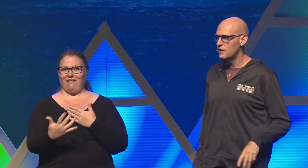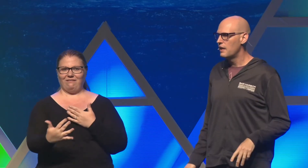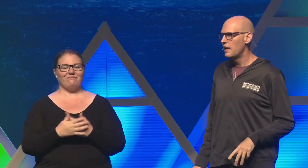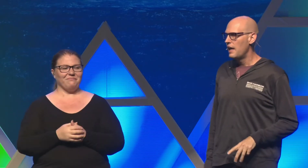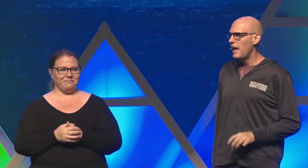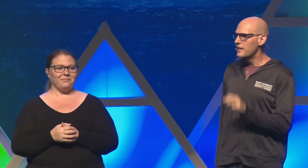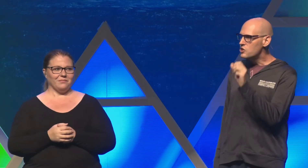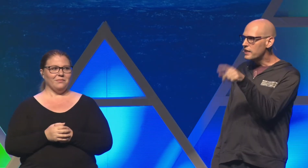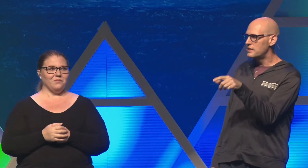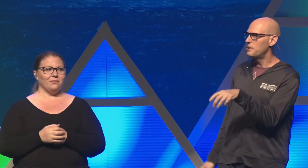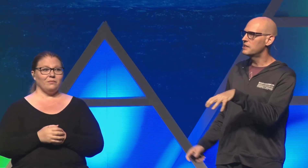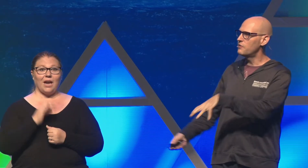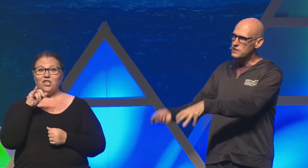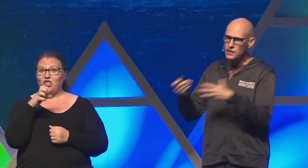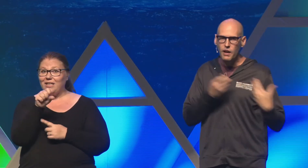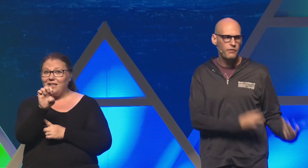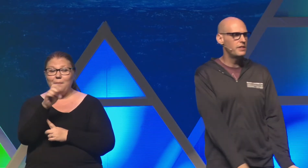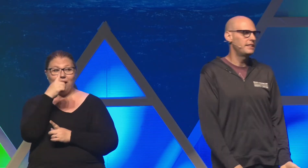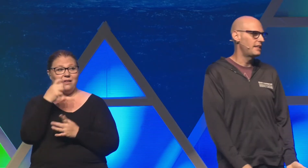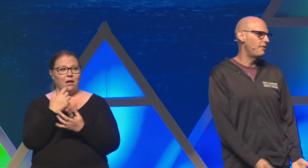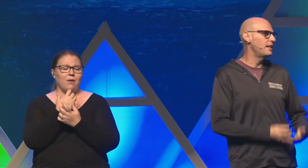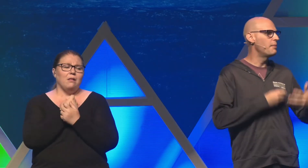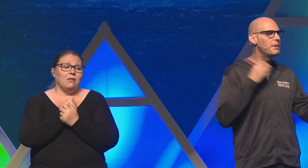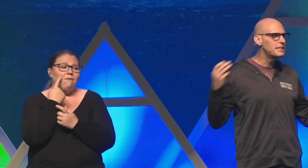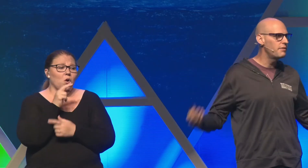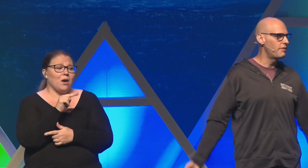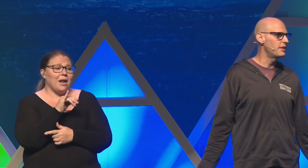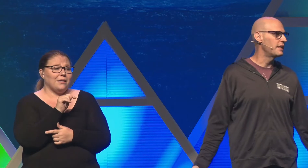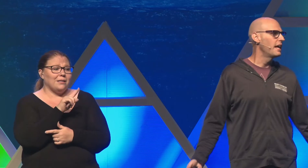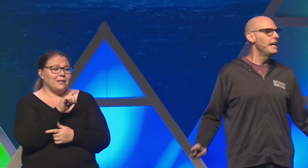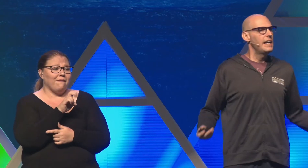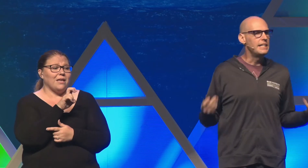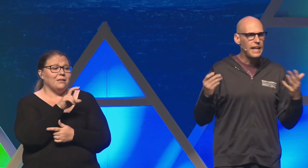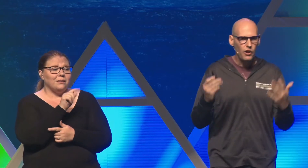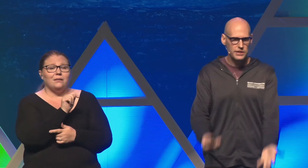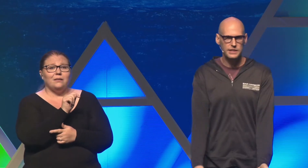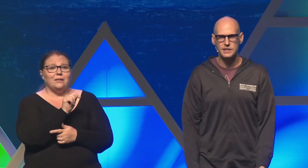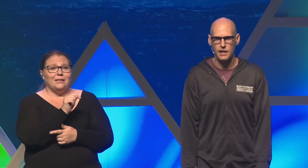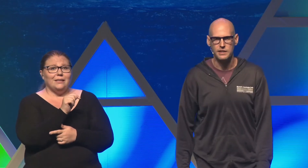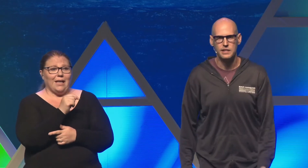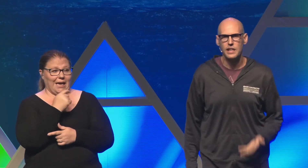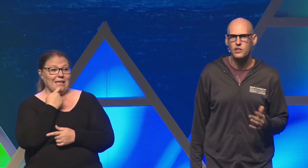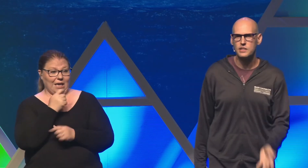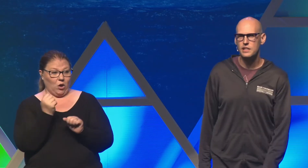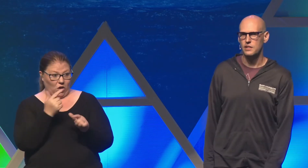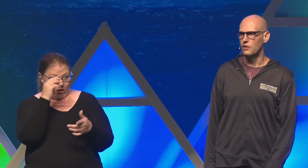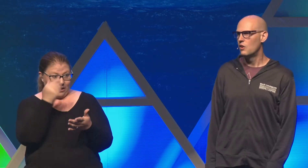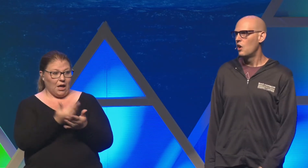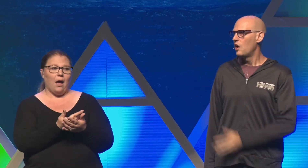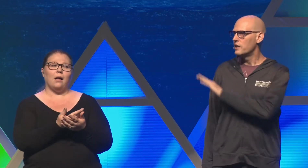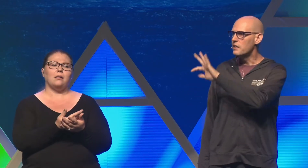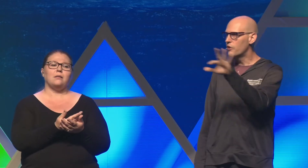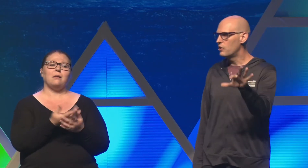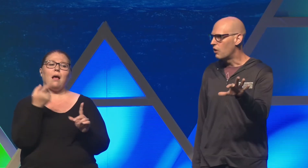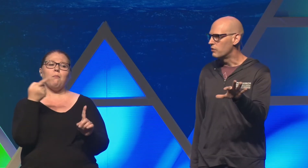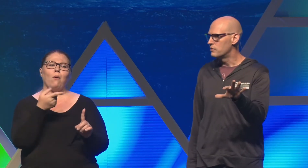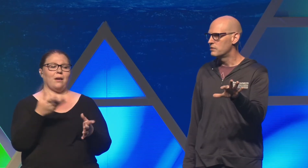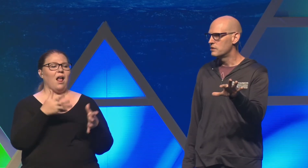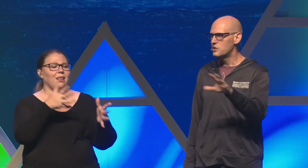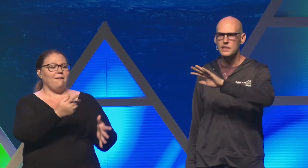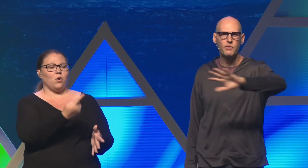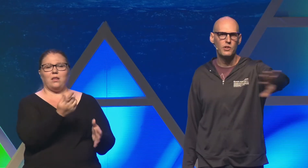silence. And Jesse, because of his love for Nitzevet, in the midst of everything, he tells his sons, here's the deal, leave her